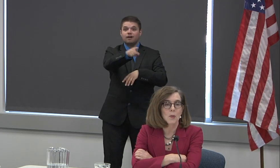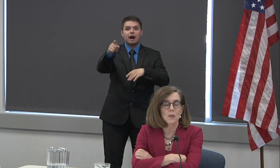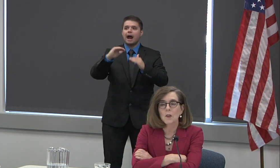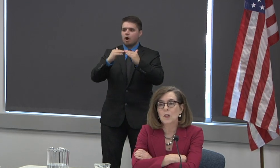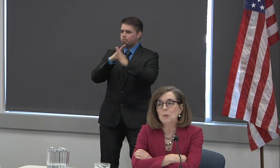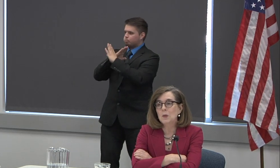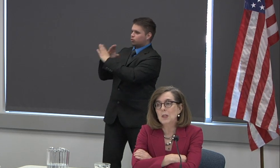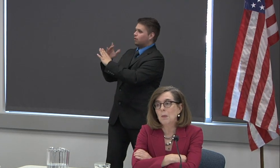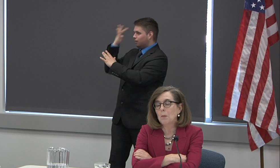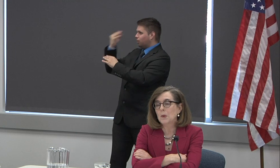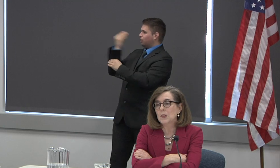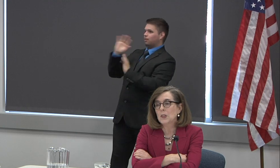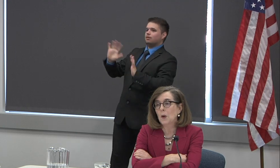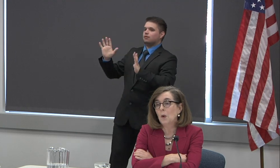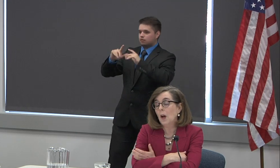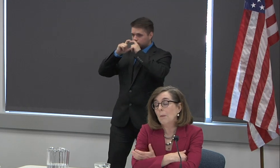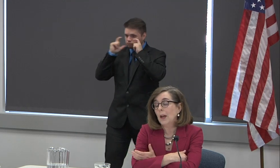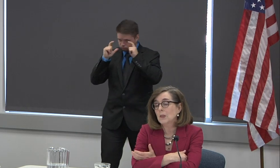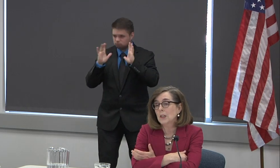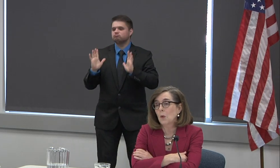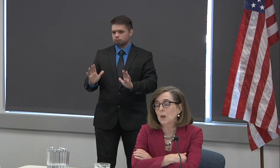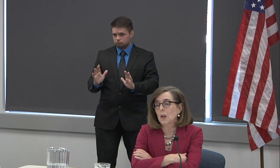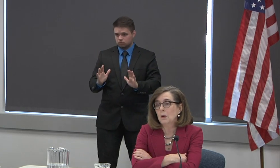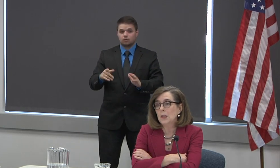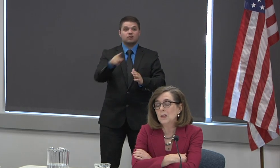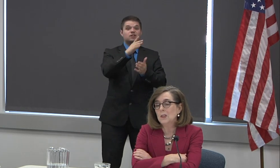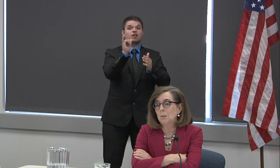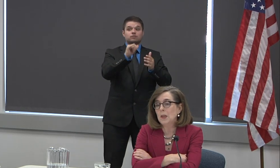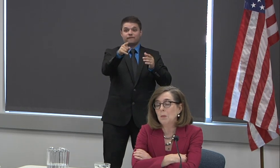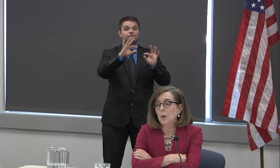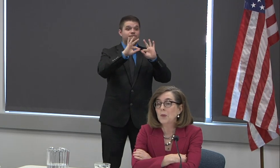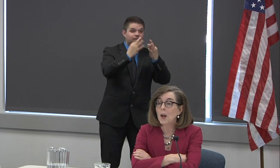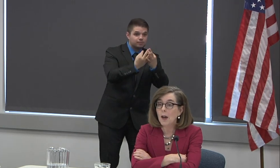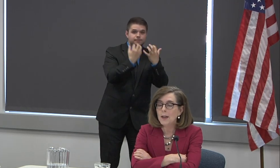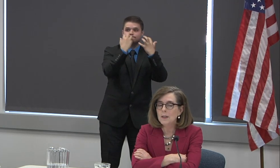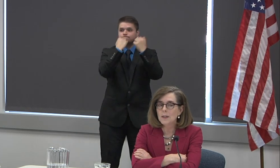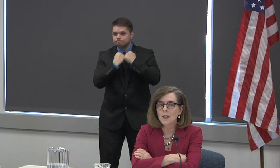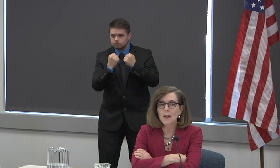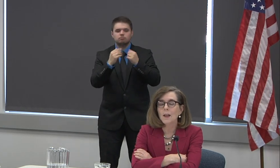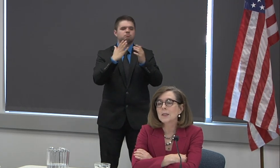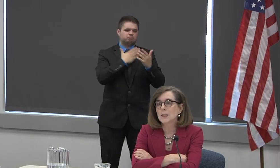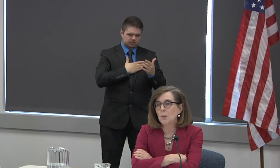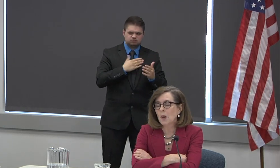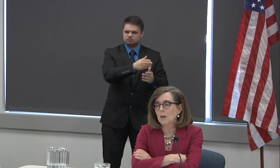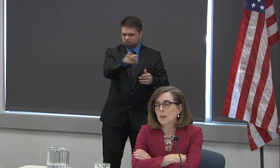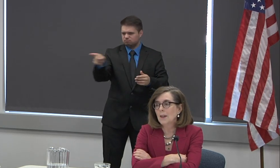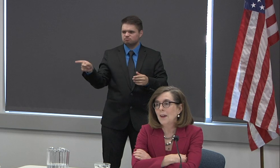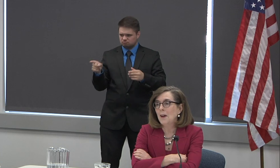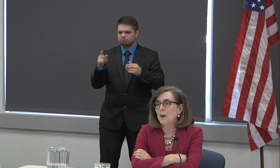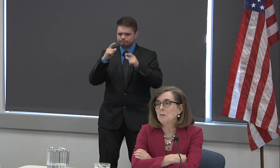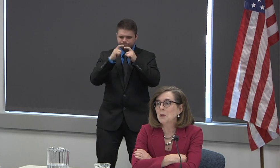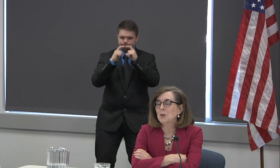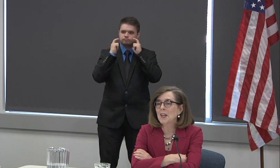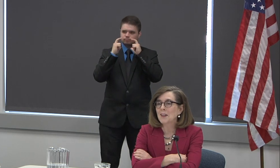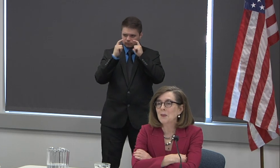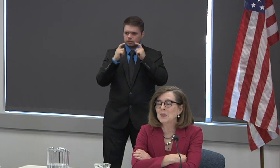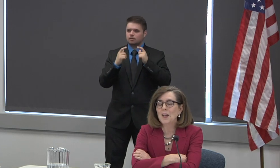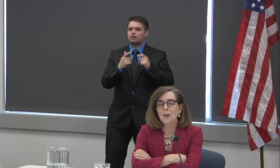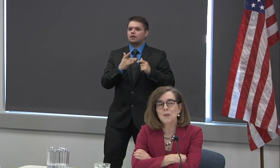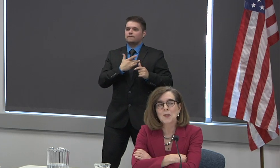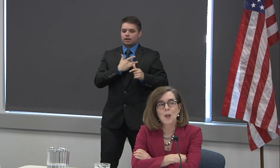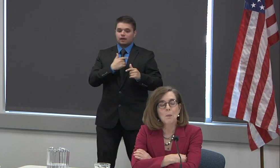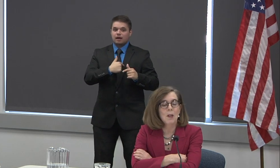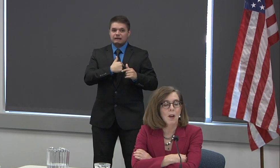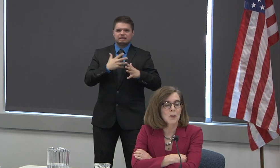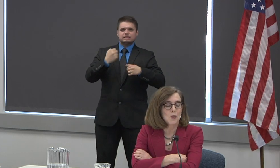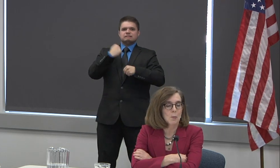and their community members. So I'm asking Oregonians to be both kind and smart to protect themselves,